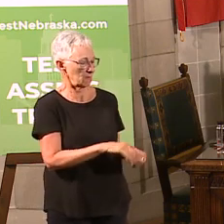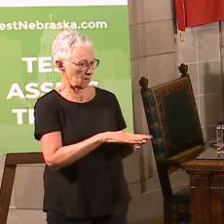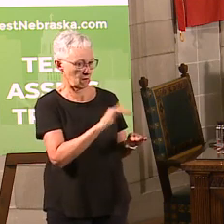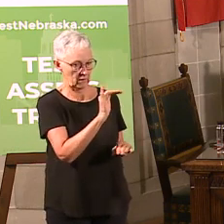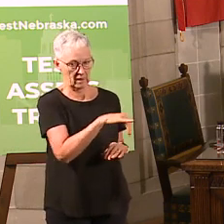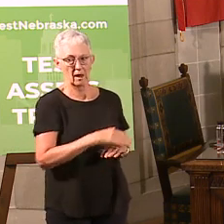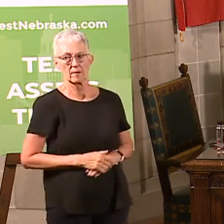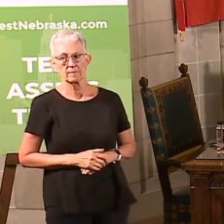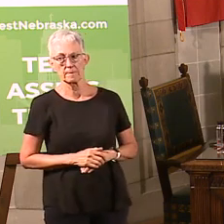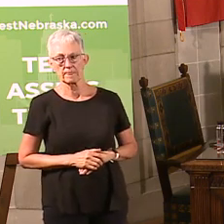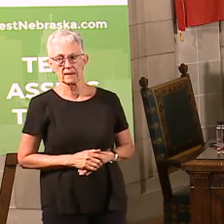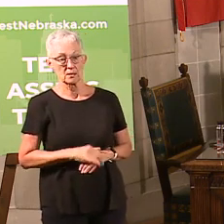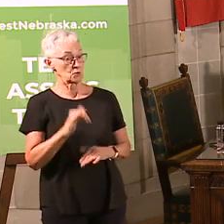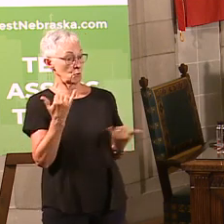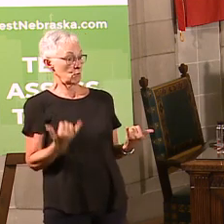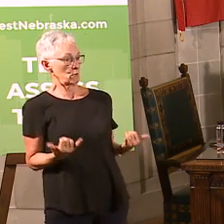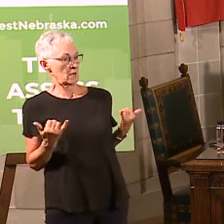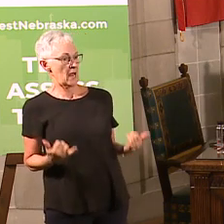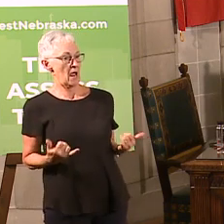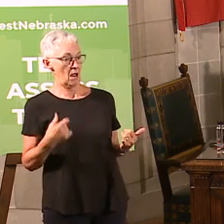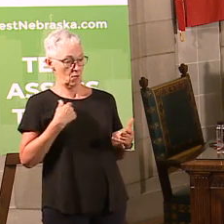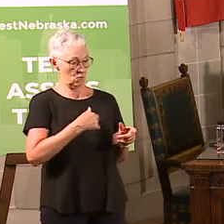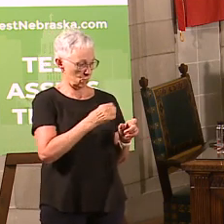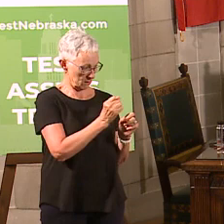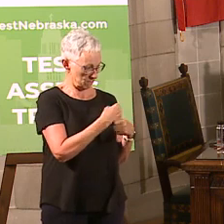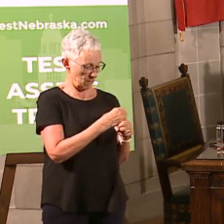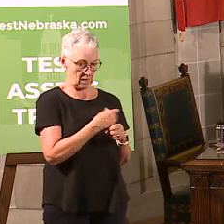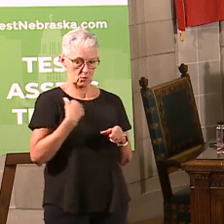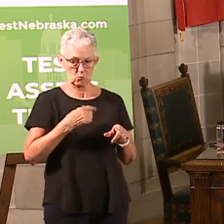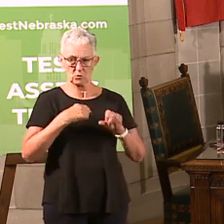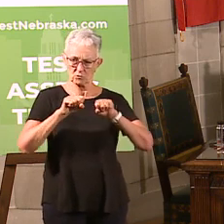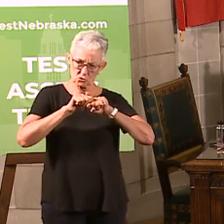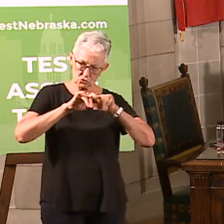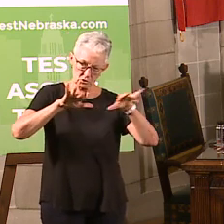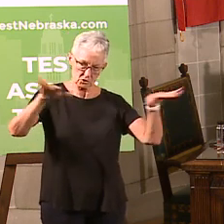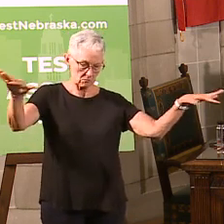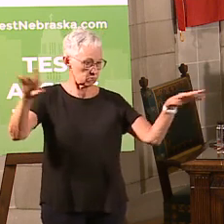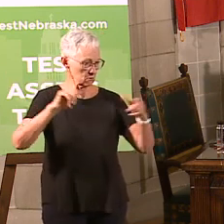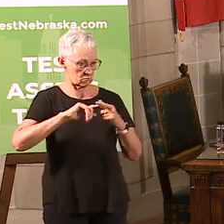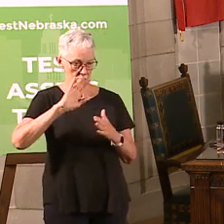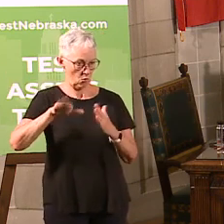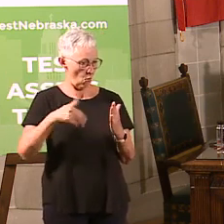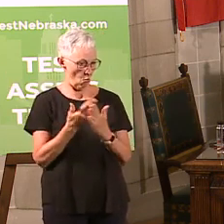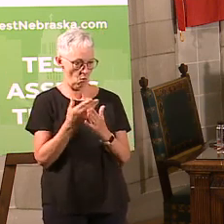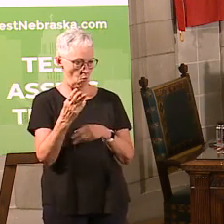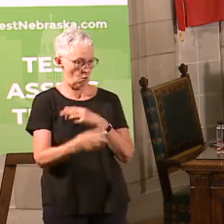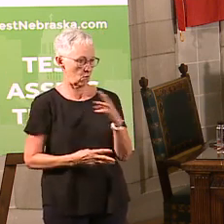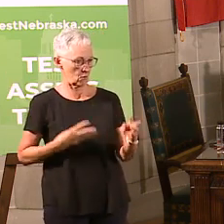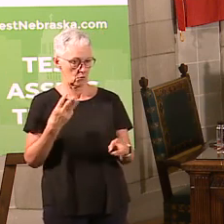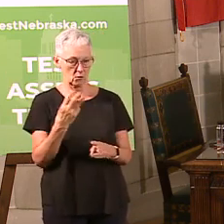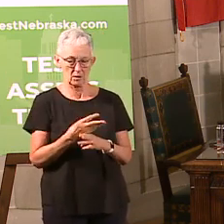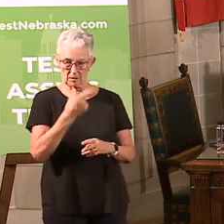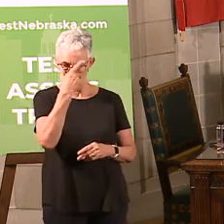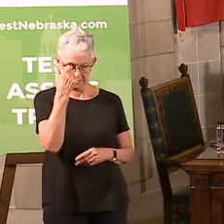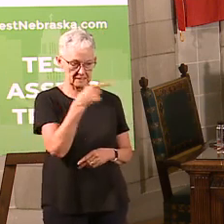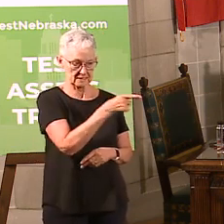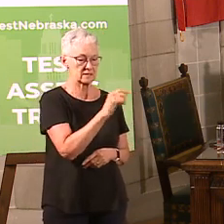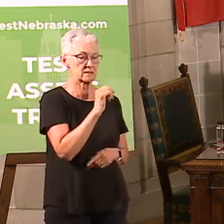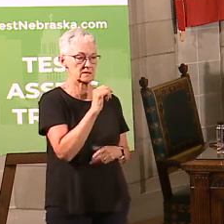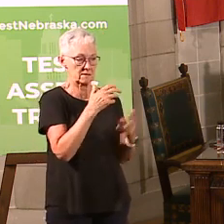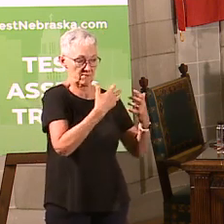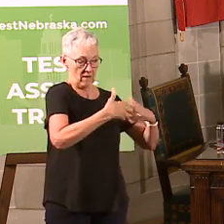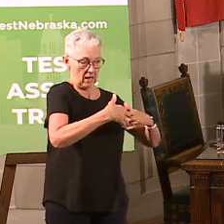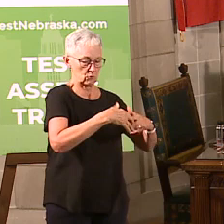Nebraska, we're shipping that product now all over the world for use in cleaning materials and hand sanitizer because it's not a fuel grade facility. It's